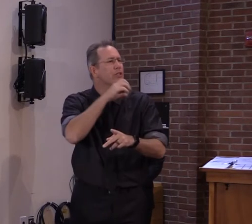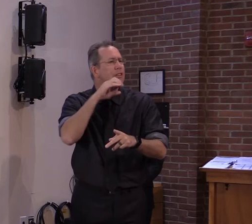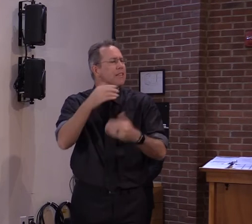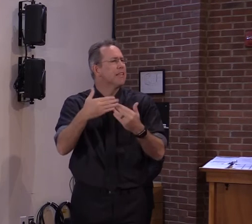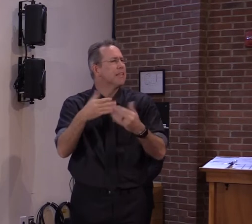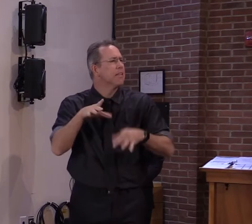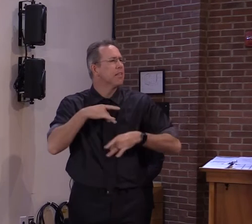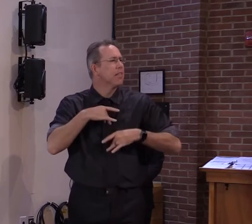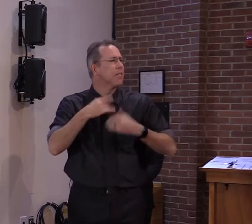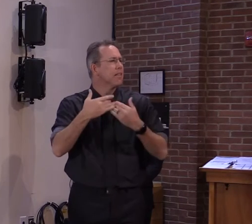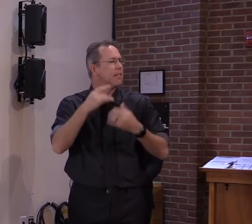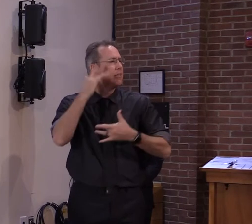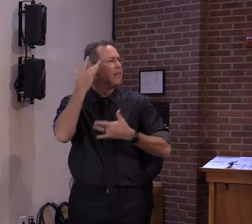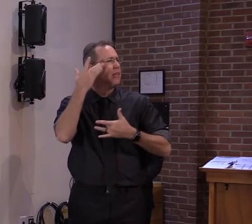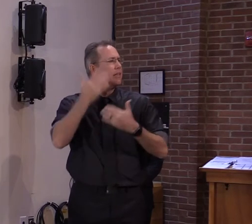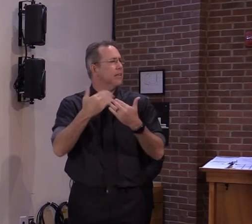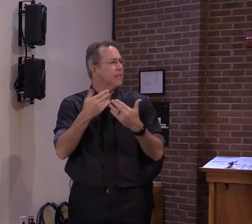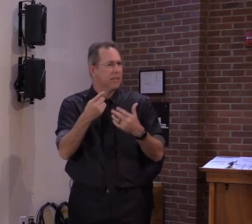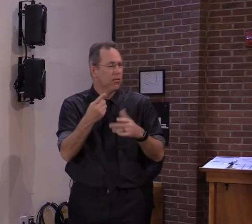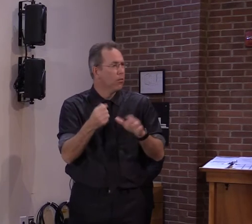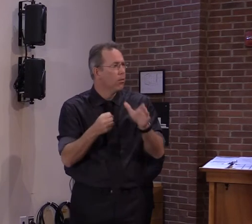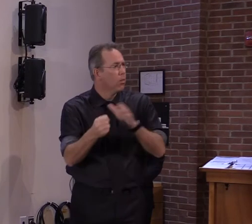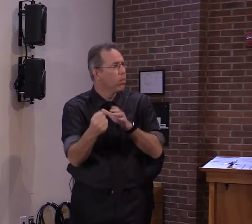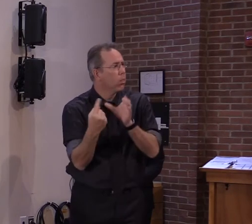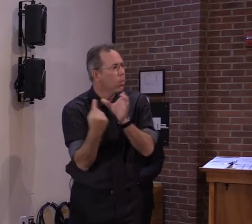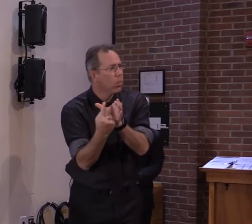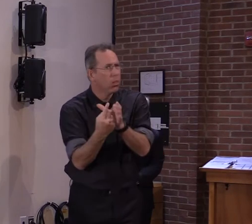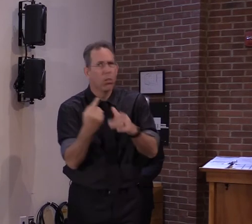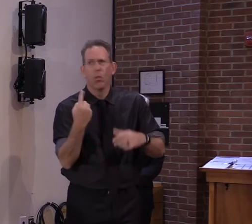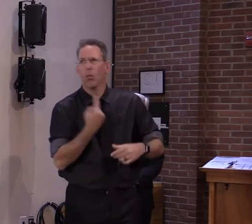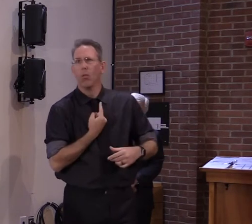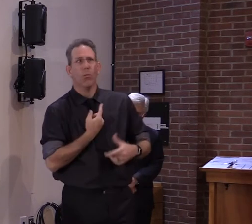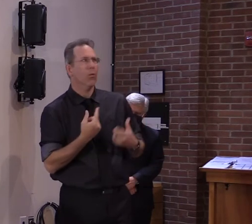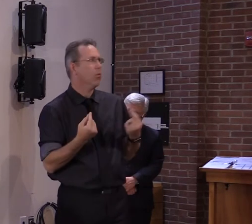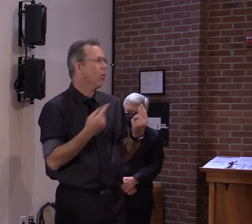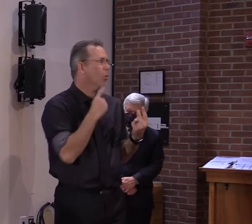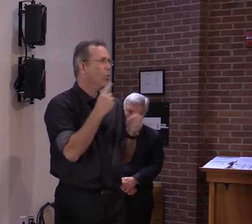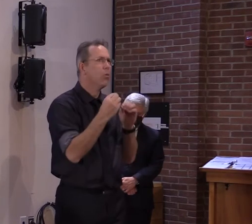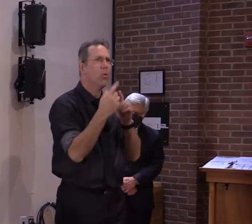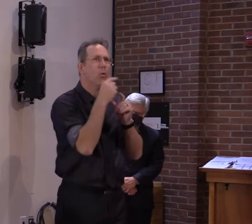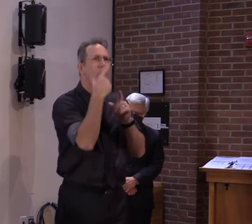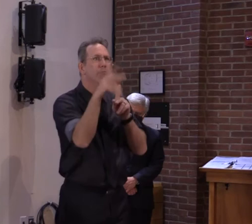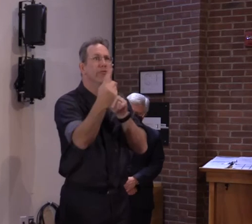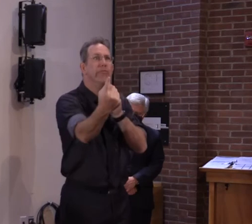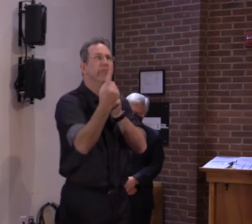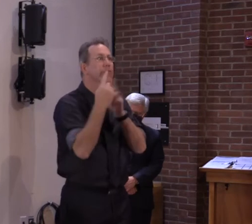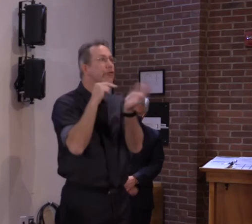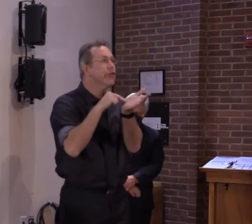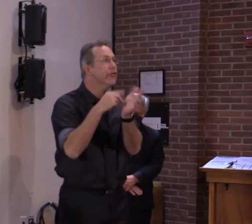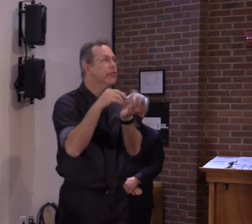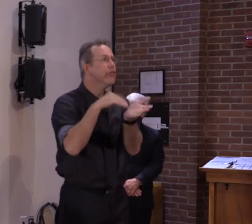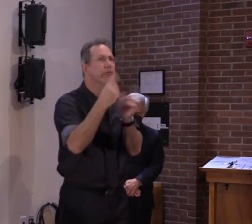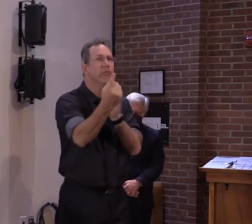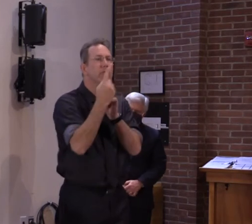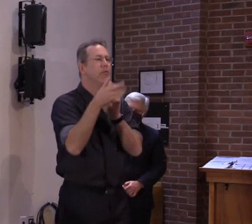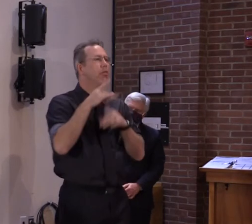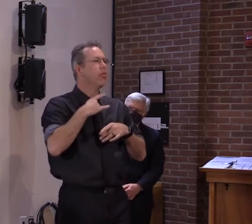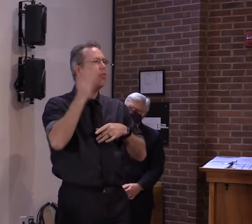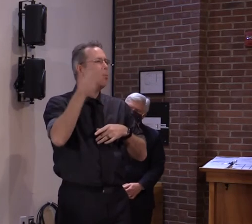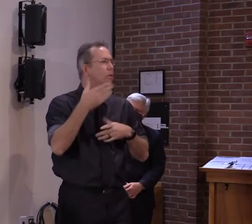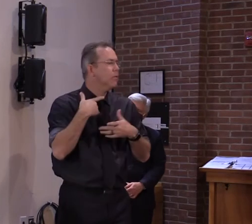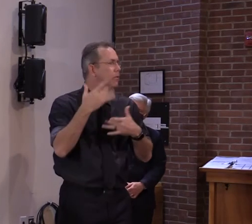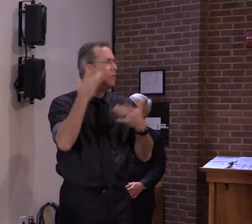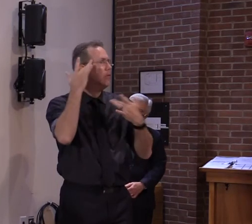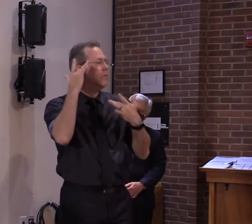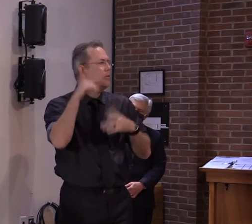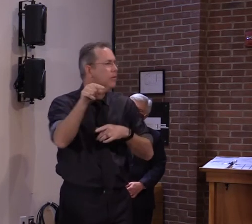outside. The difference is, for what you were asking, there are some circumstances where things are highly regimented